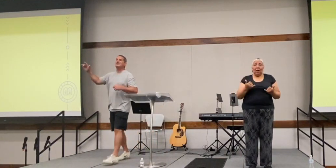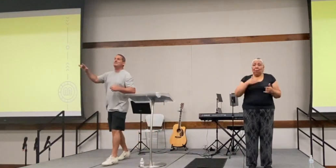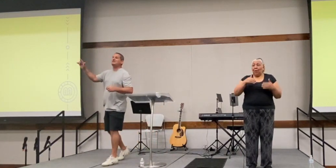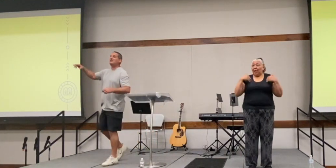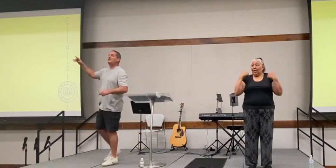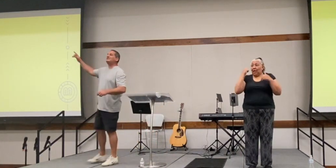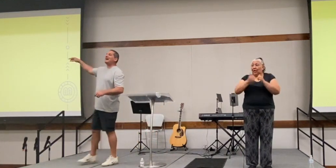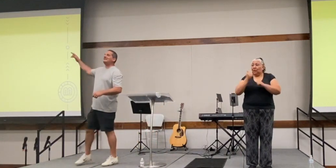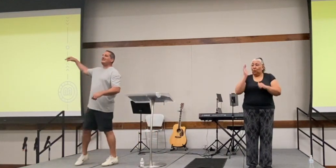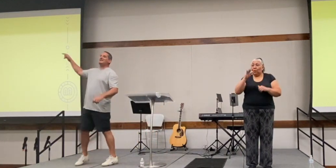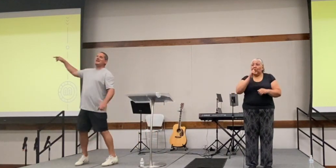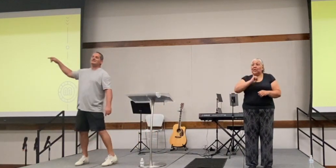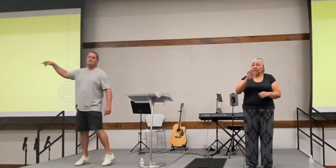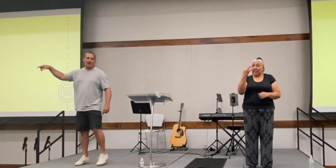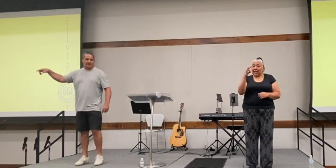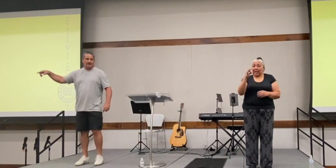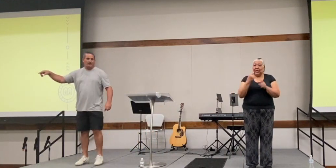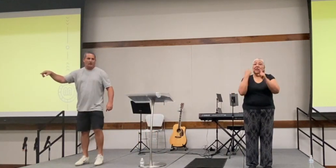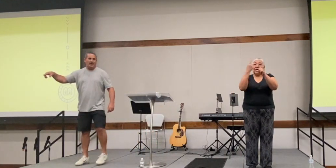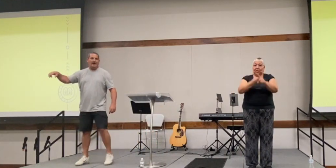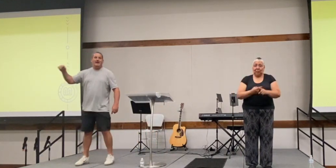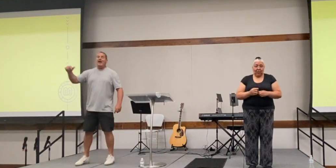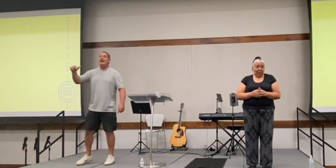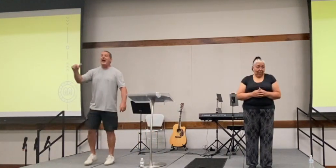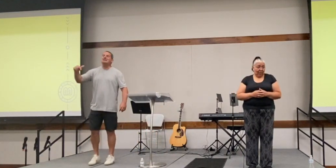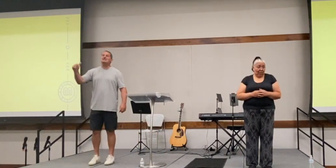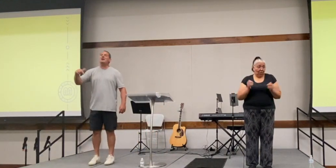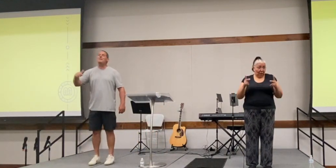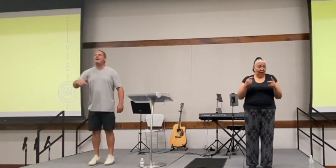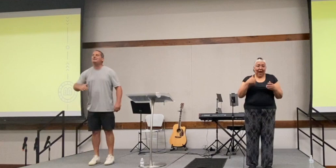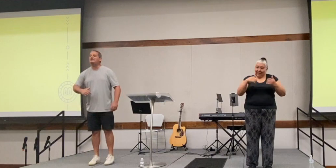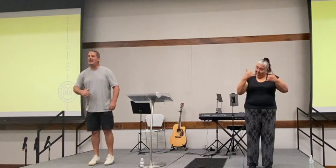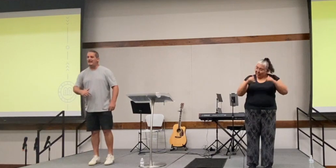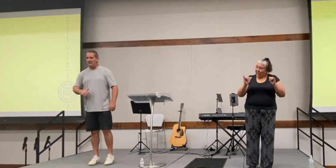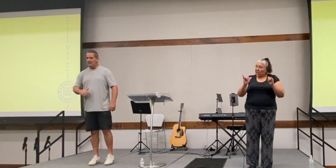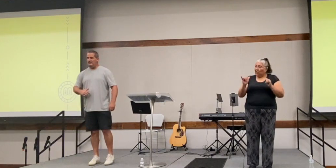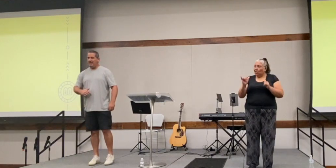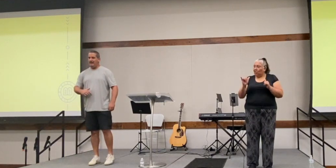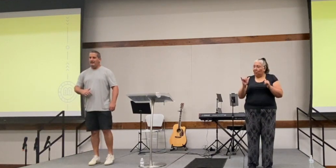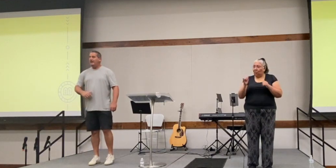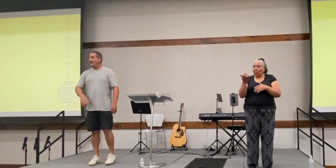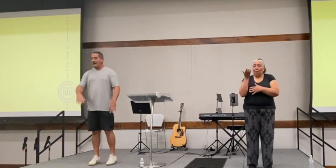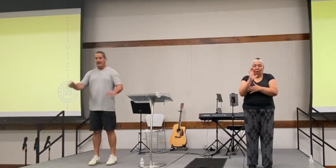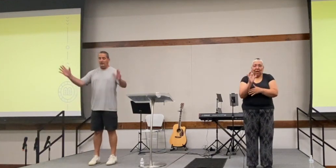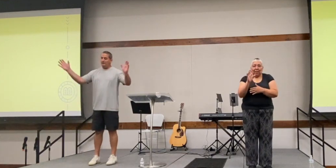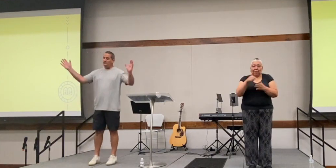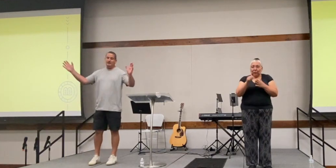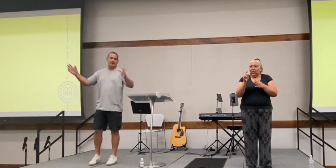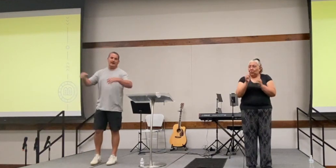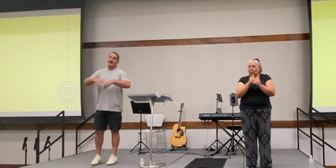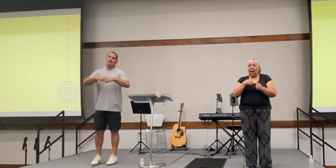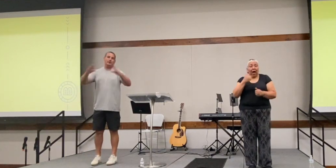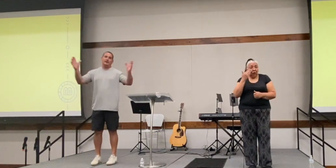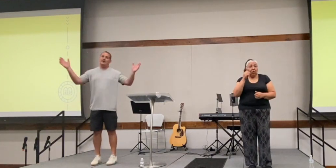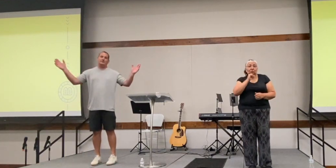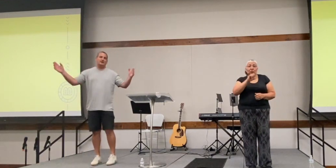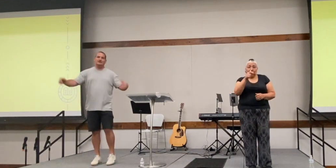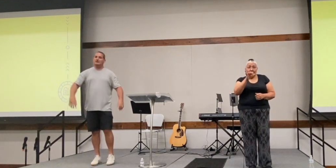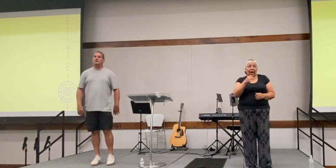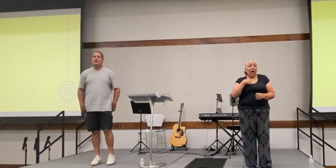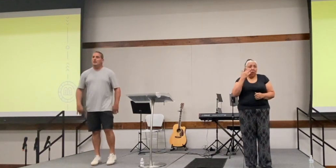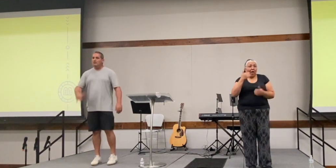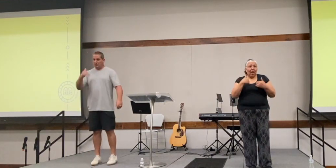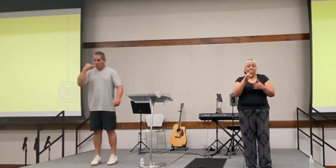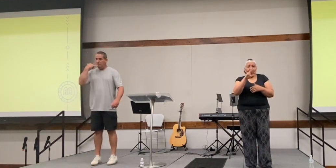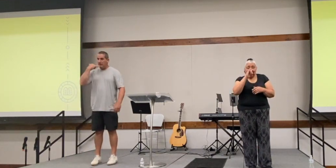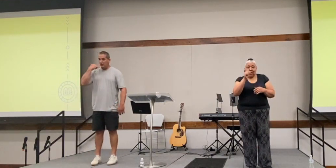youngest is going to be turning 19 next month. Okay? And I still make them check in with me. Honey, I know you're 29. I know you got 3 kids